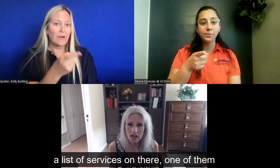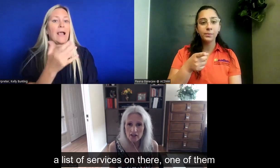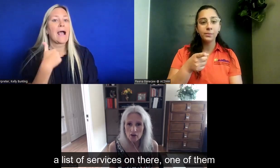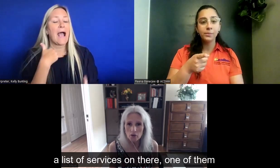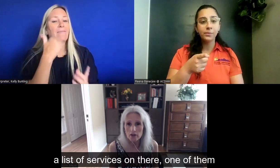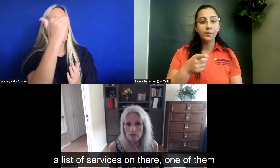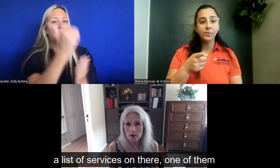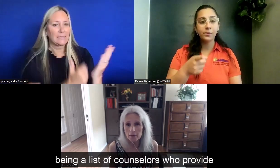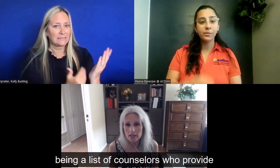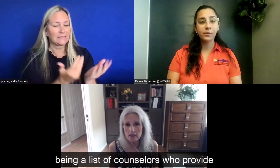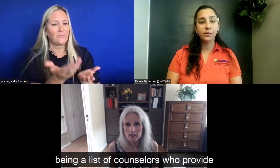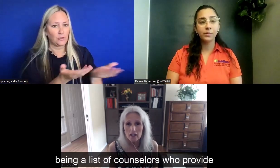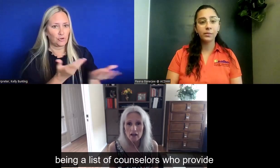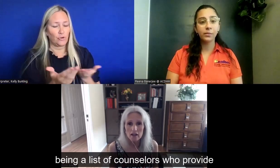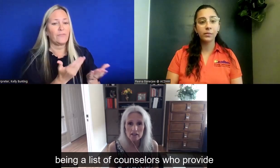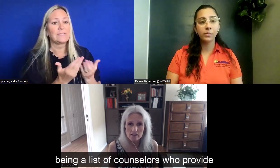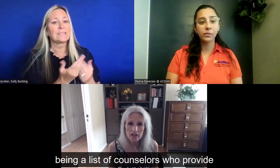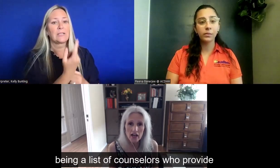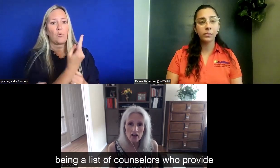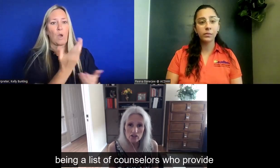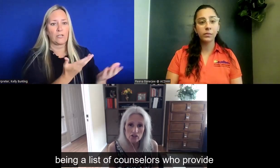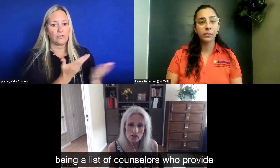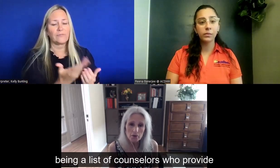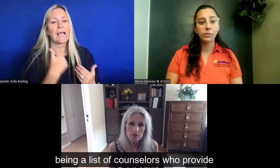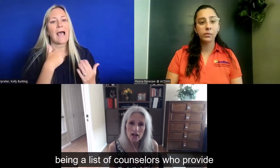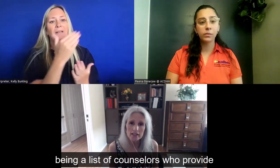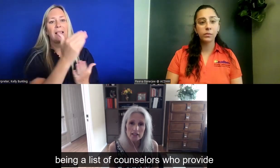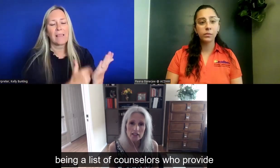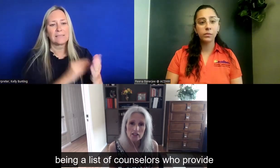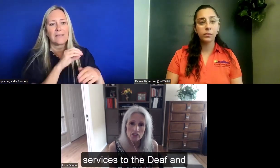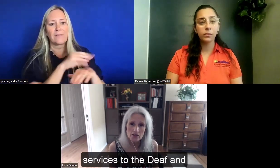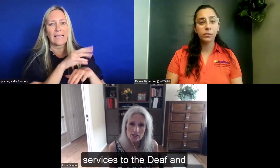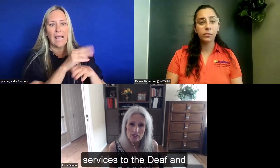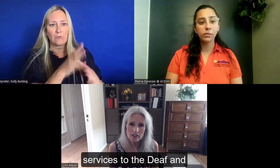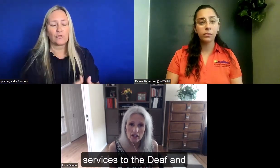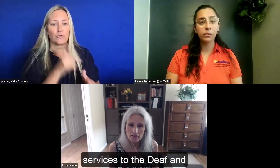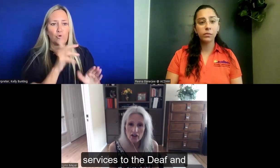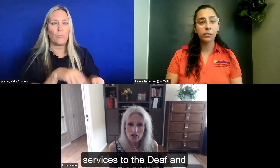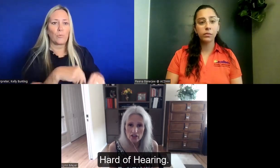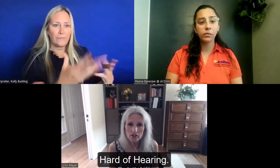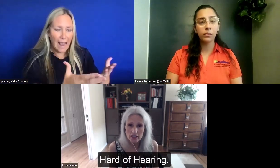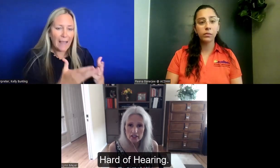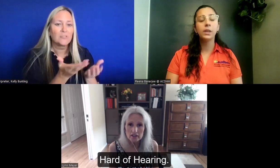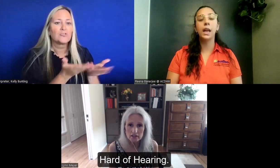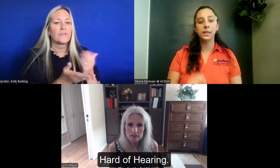services on there, one of them being a list of counselors who provide services to the deaf